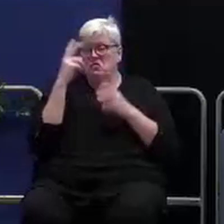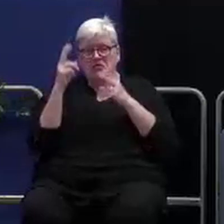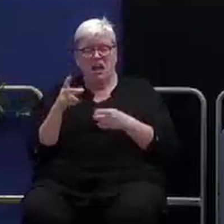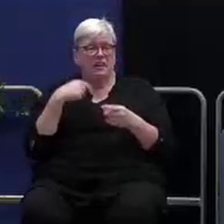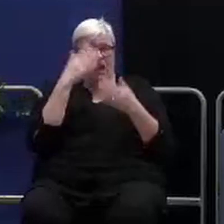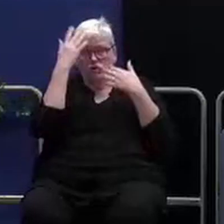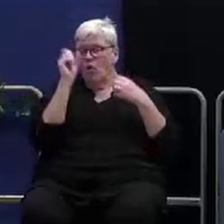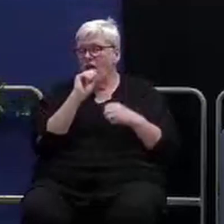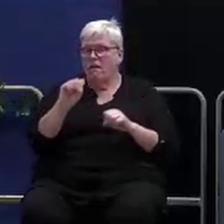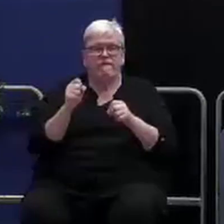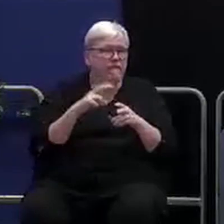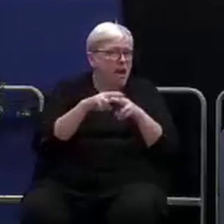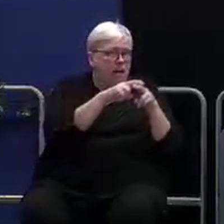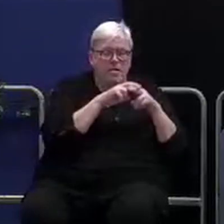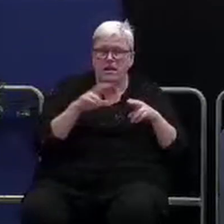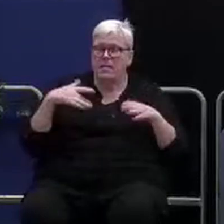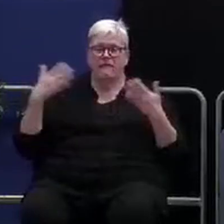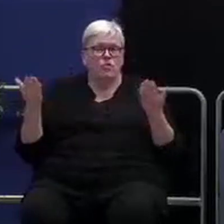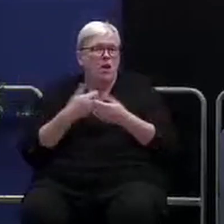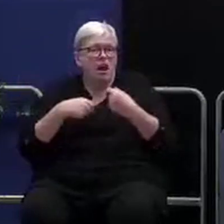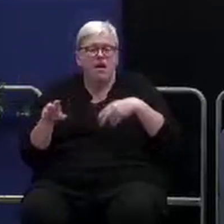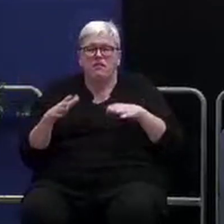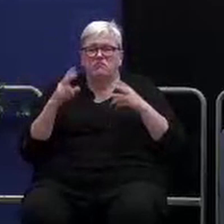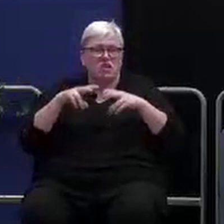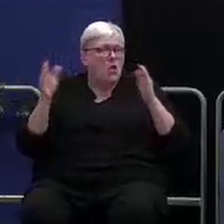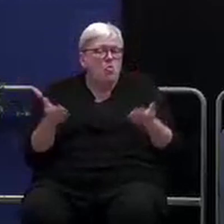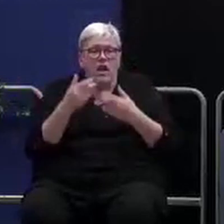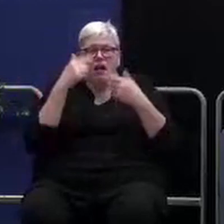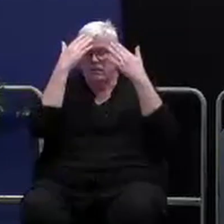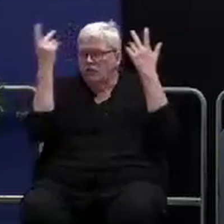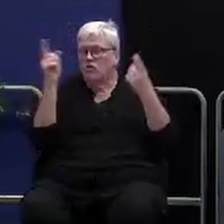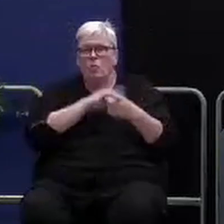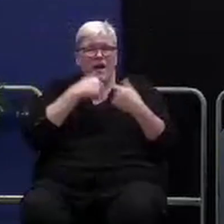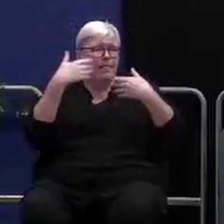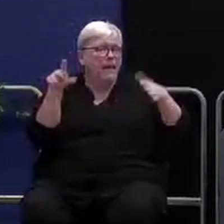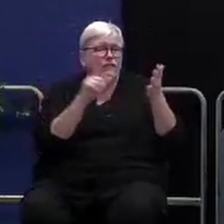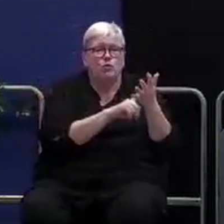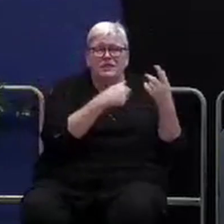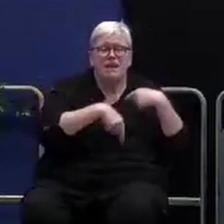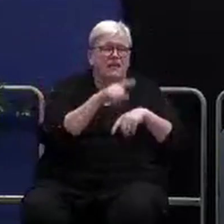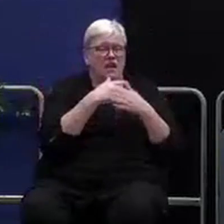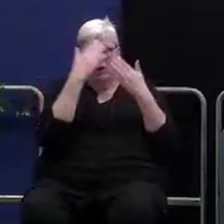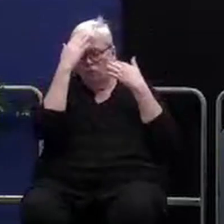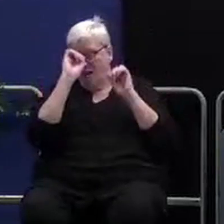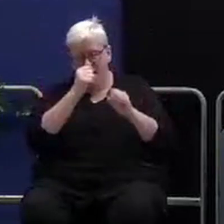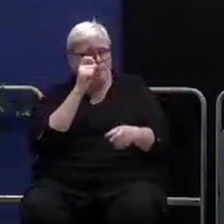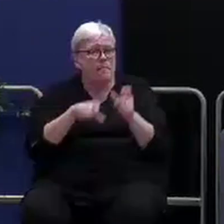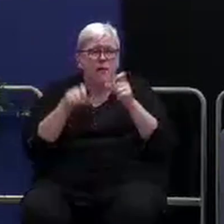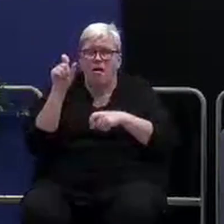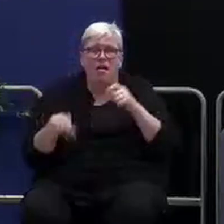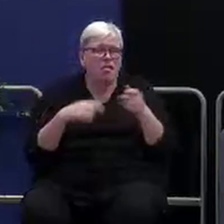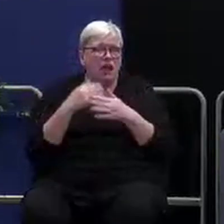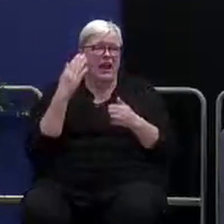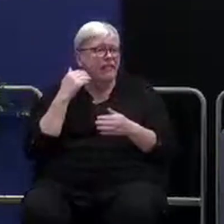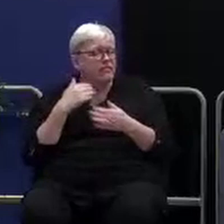her family was or where they lived or where they died. I do not know why she left Louisiana. I do not know her people, her ethnicity, her